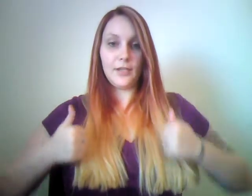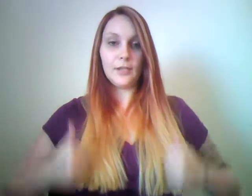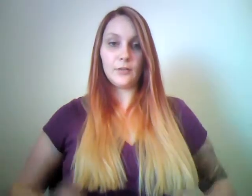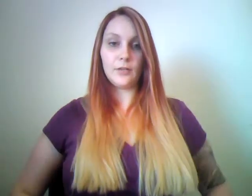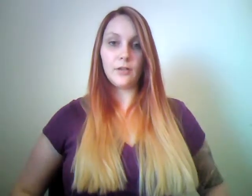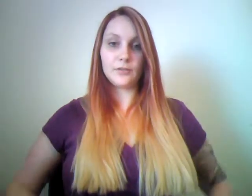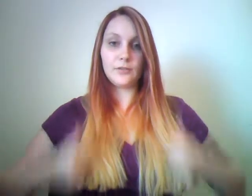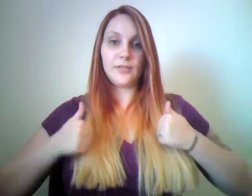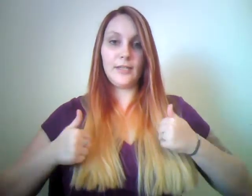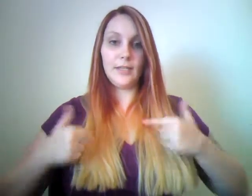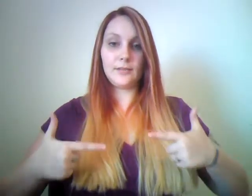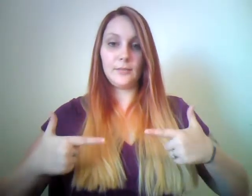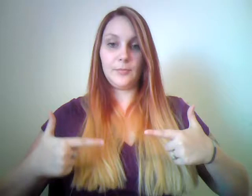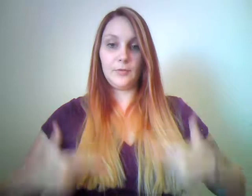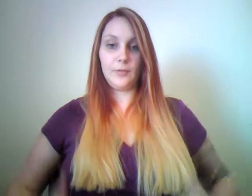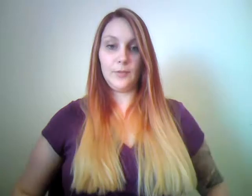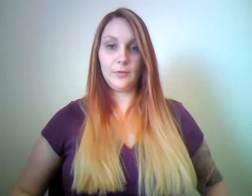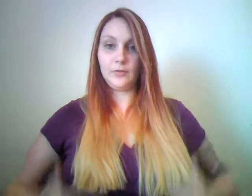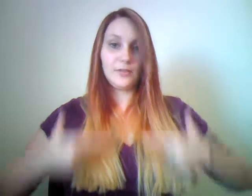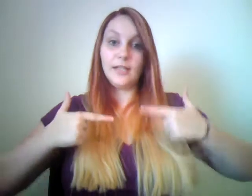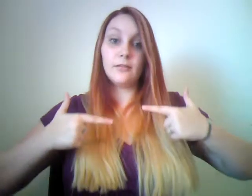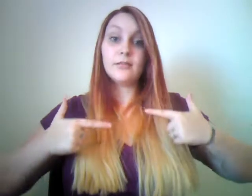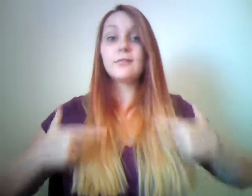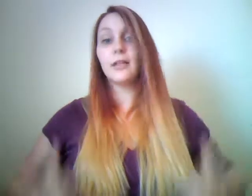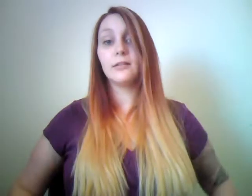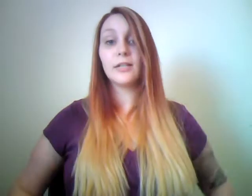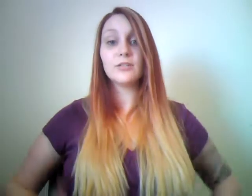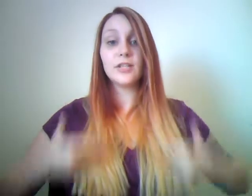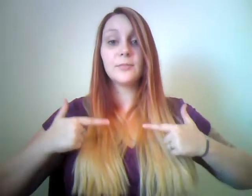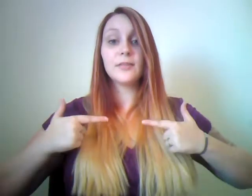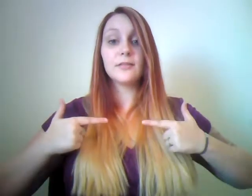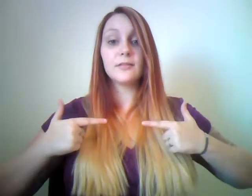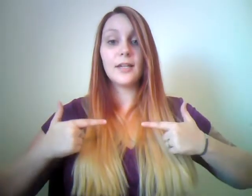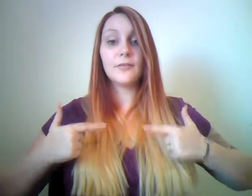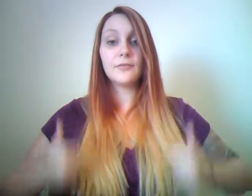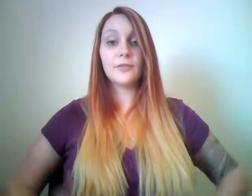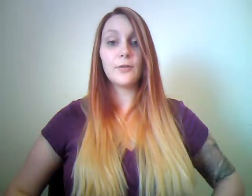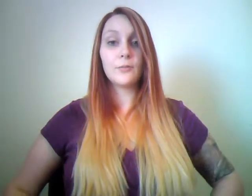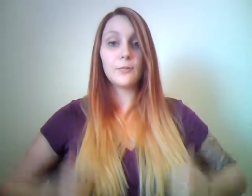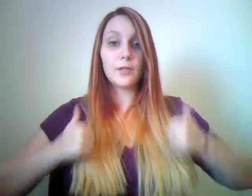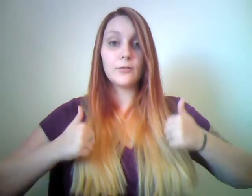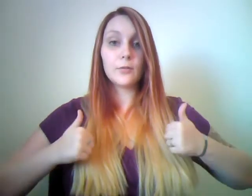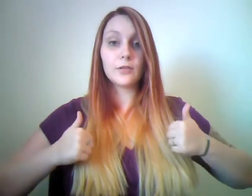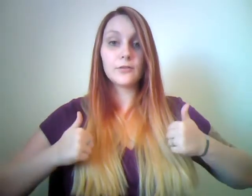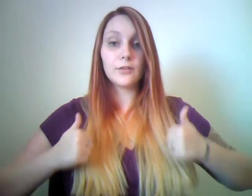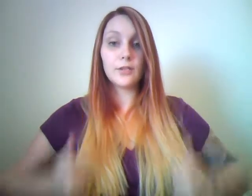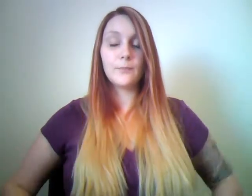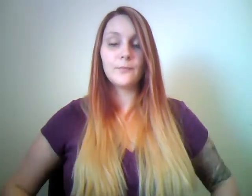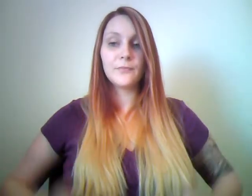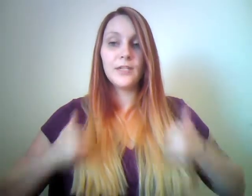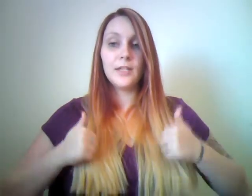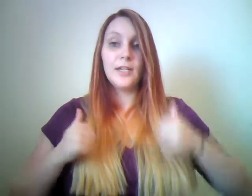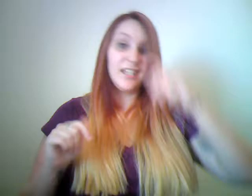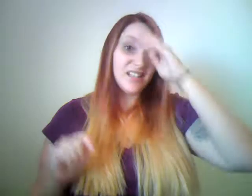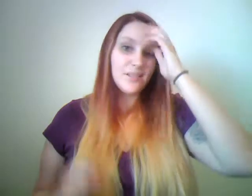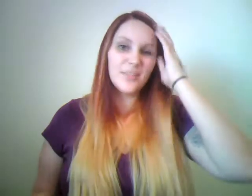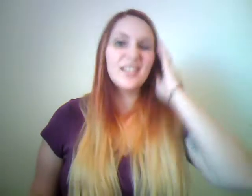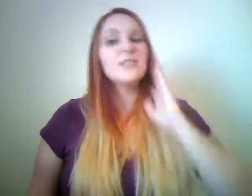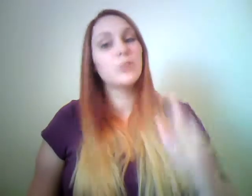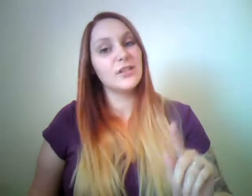you can also see that some people do it with just L's, L hand shapes. Life. So whatever works for you. And that's something that's important to